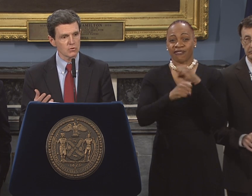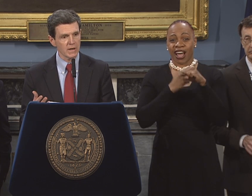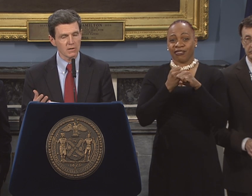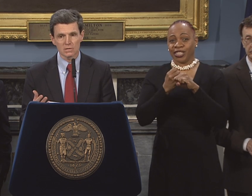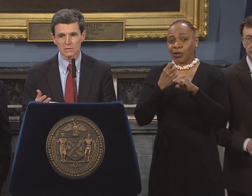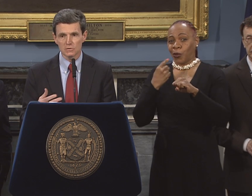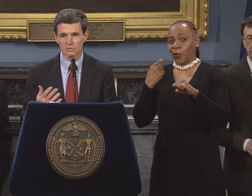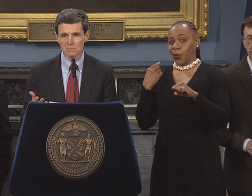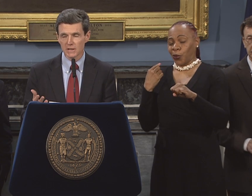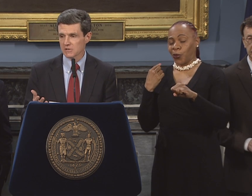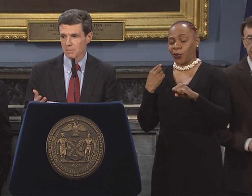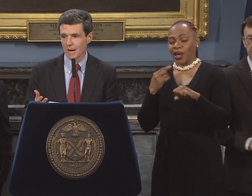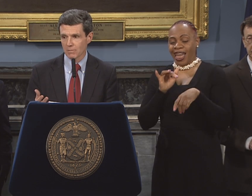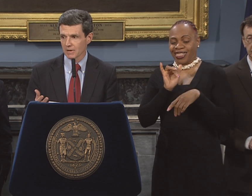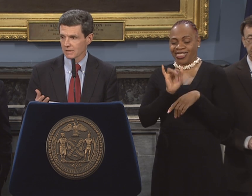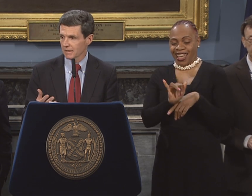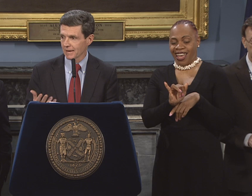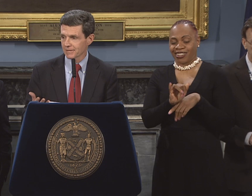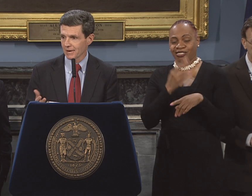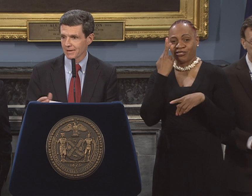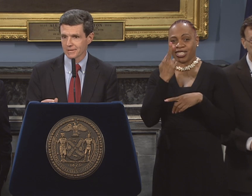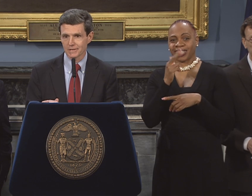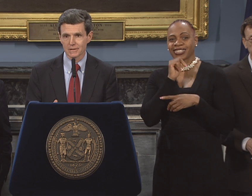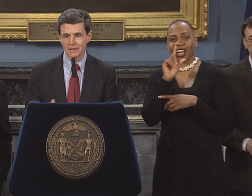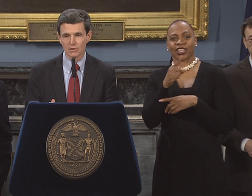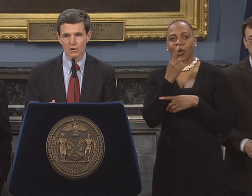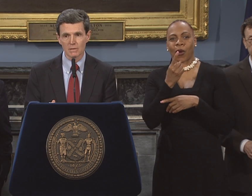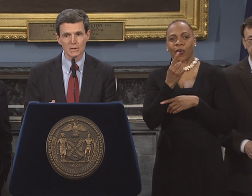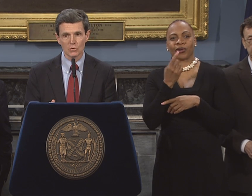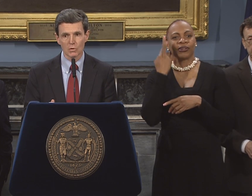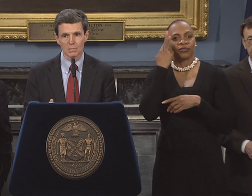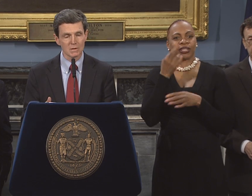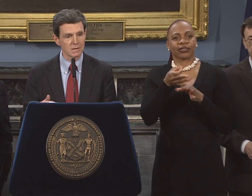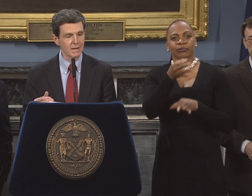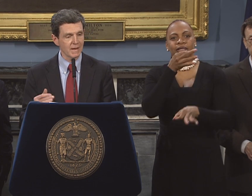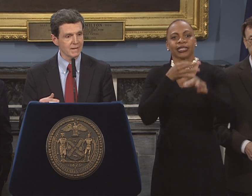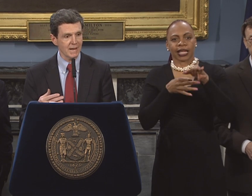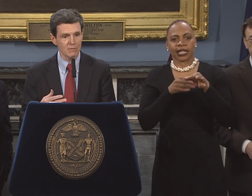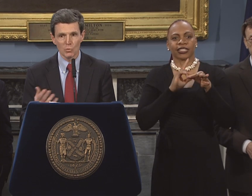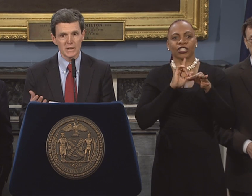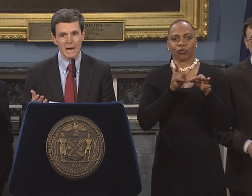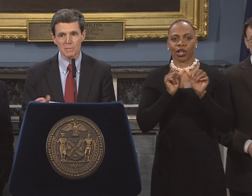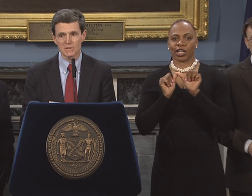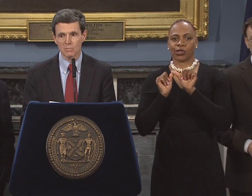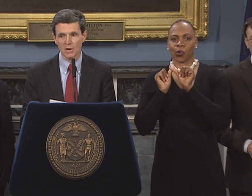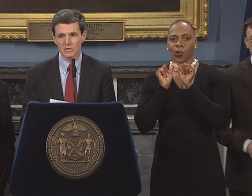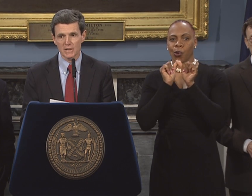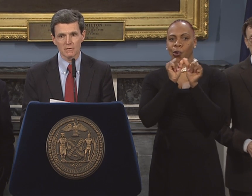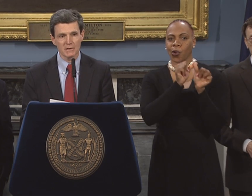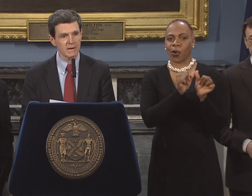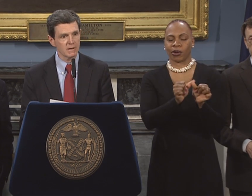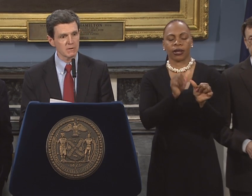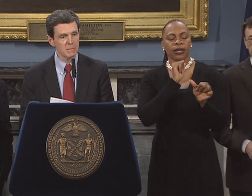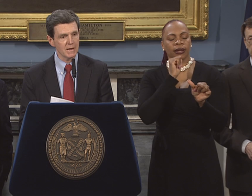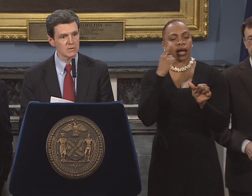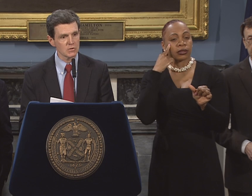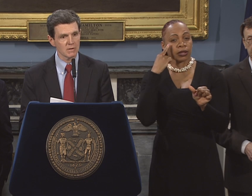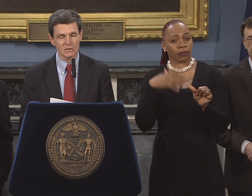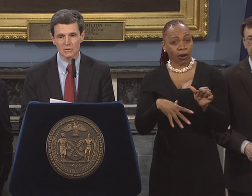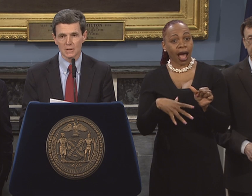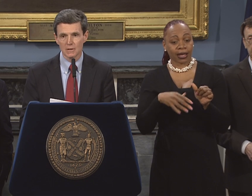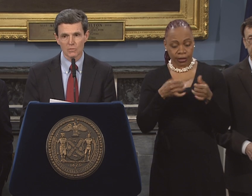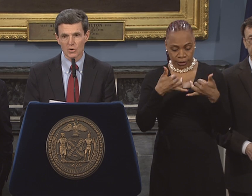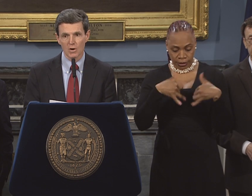is not a trigger to replace the pipe. Frankly, cast iron is incredibly durable and would not be surprised it can remain